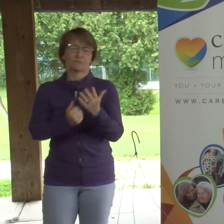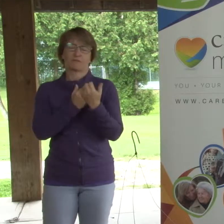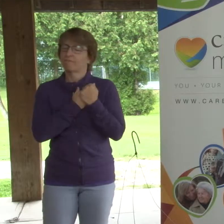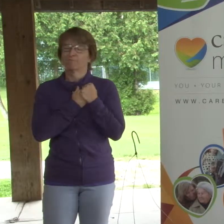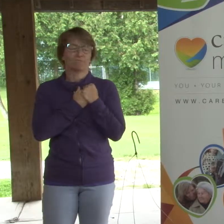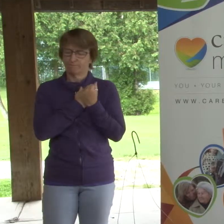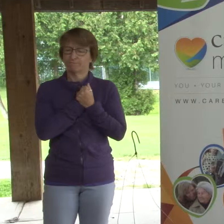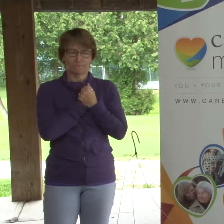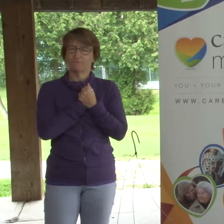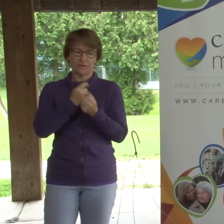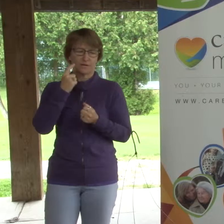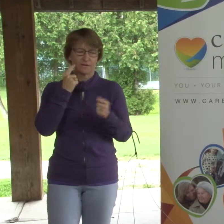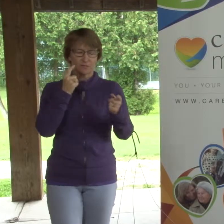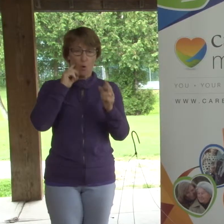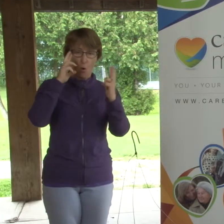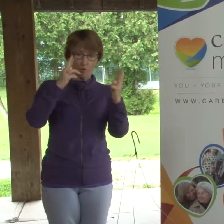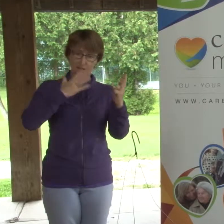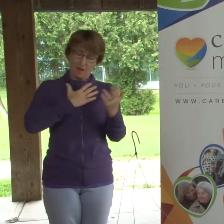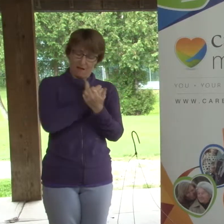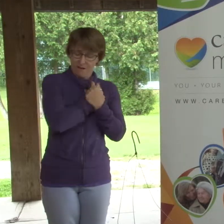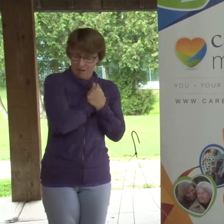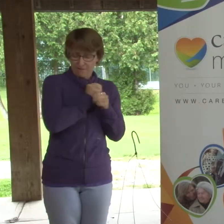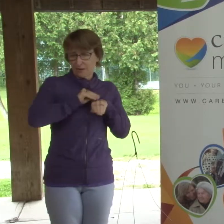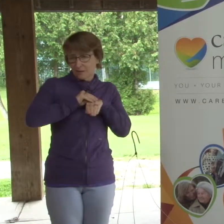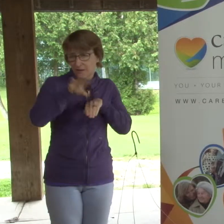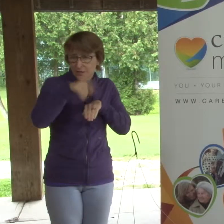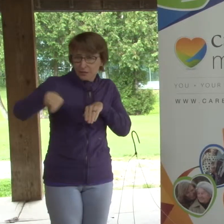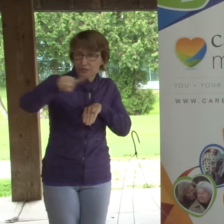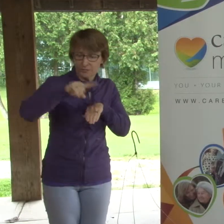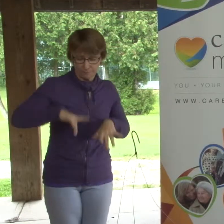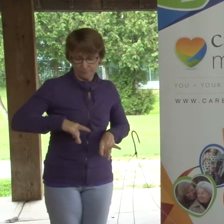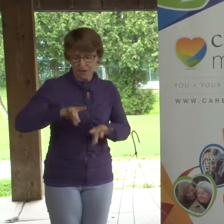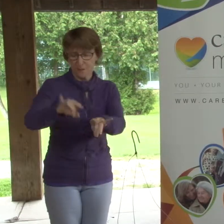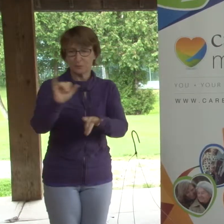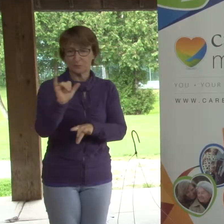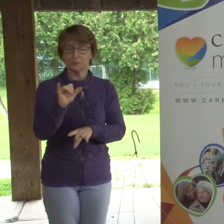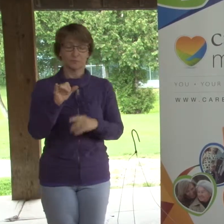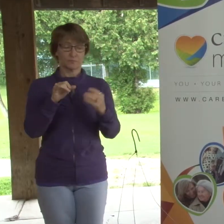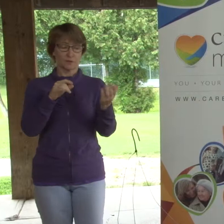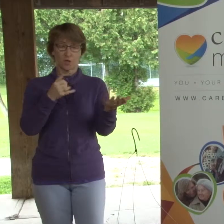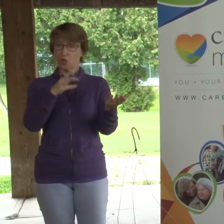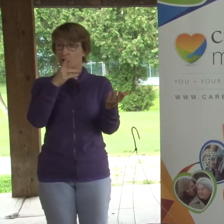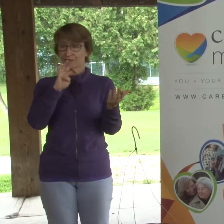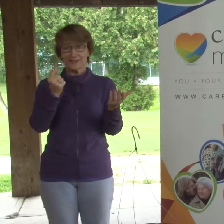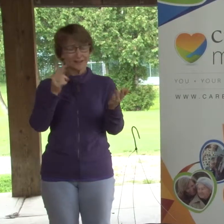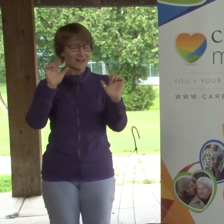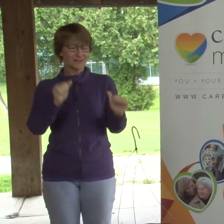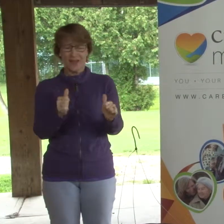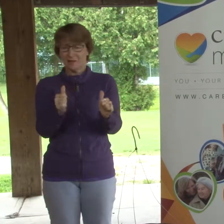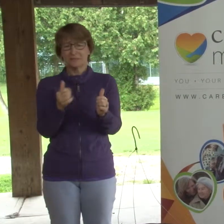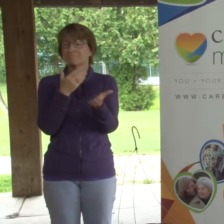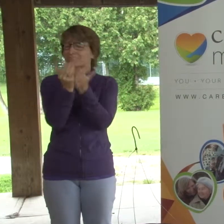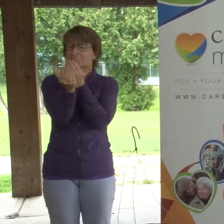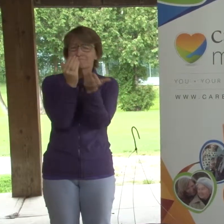hope that today I can pass on some of my love for gardening to you. Gardening can be done in any shape,